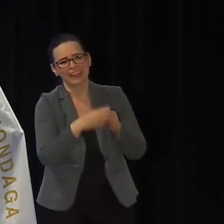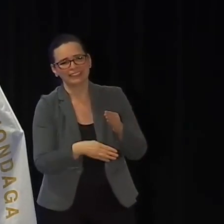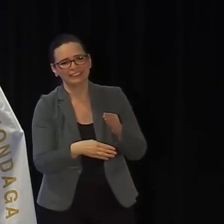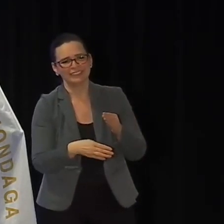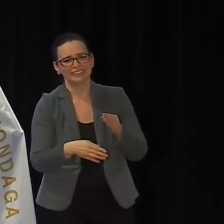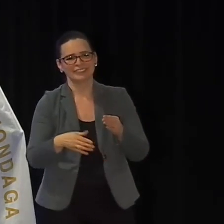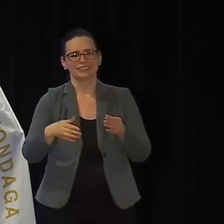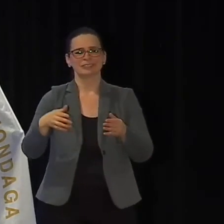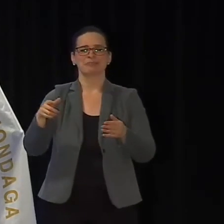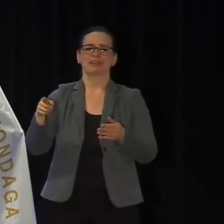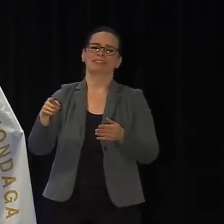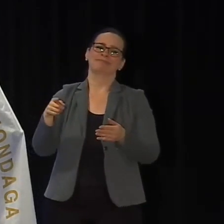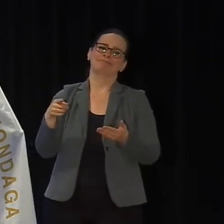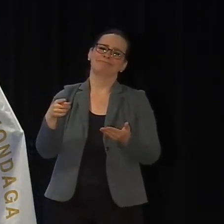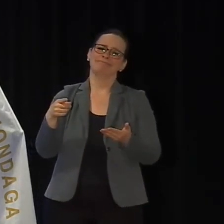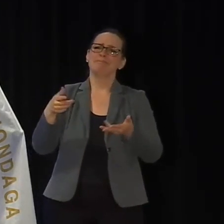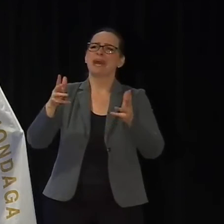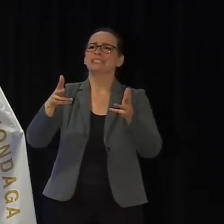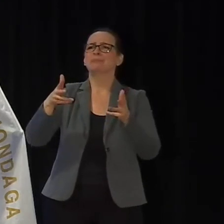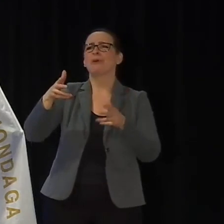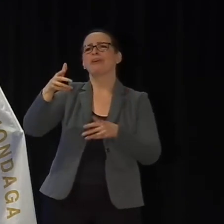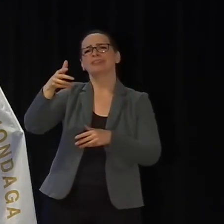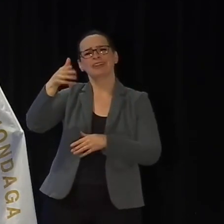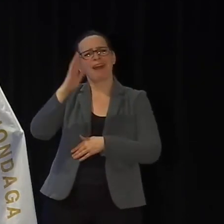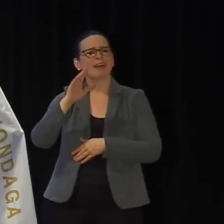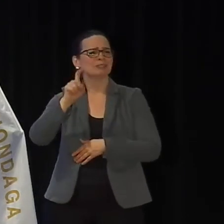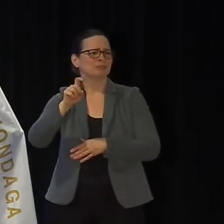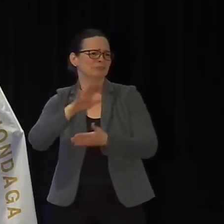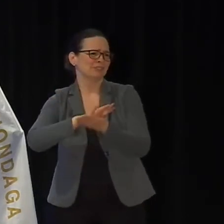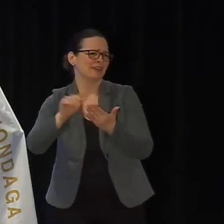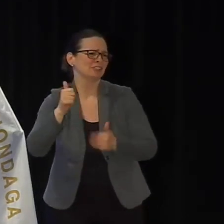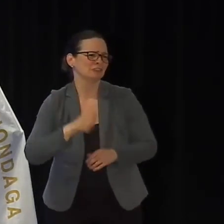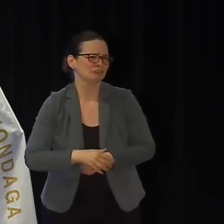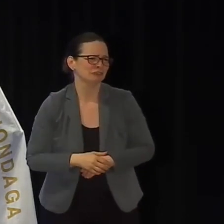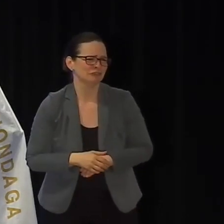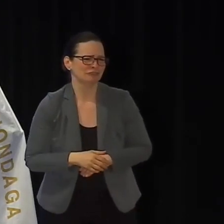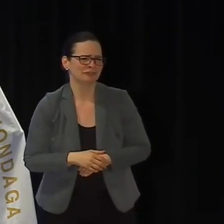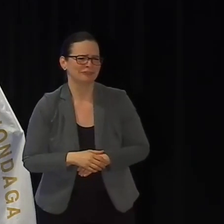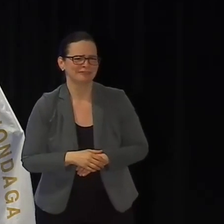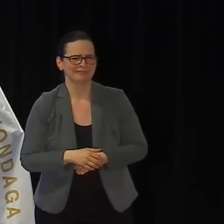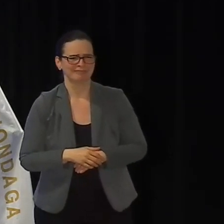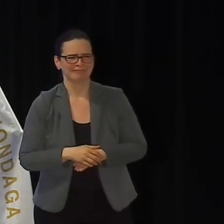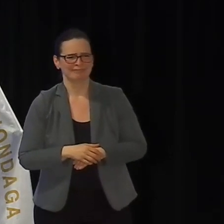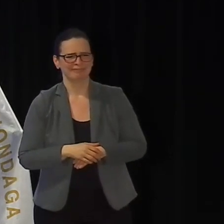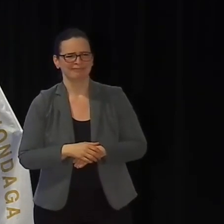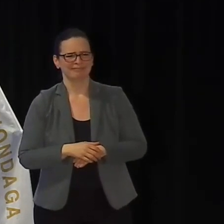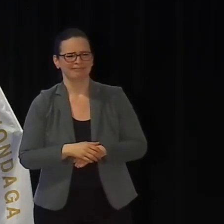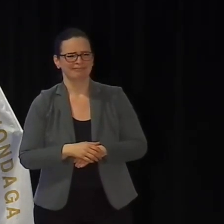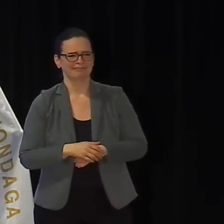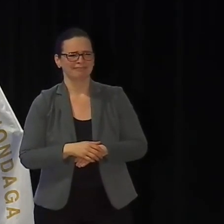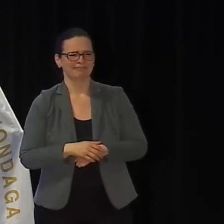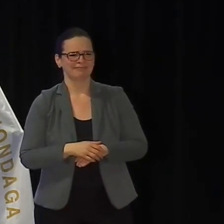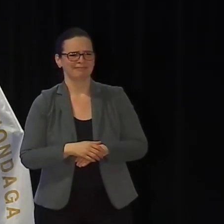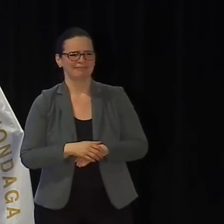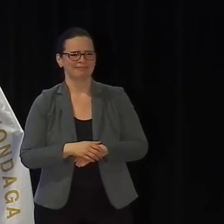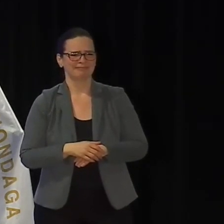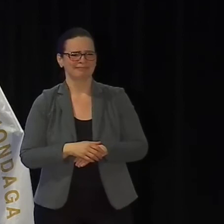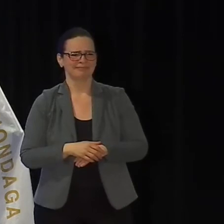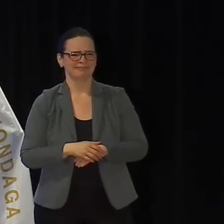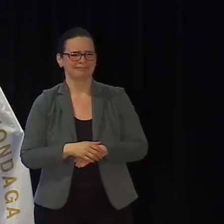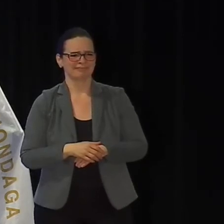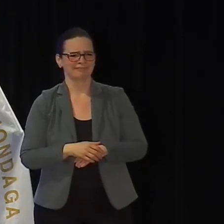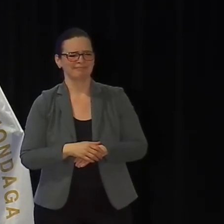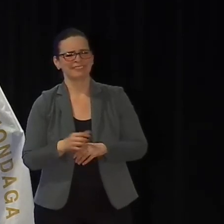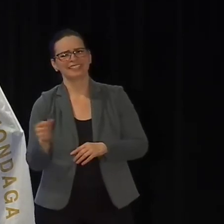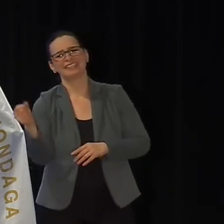because our defense was strong enough to win that game. So, but you got a lot of pieces coming back next year.